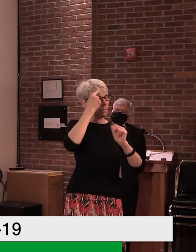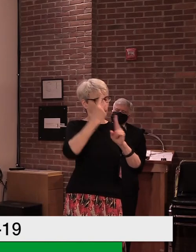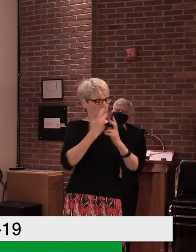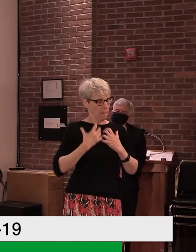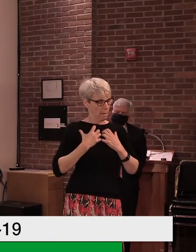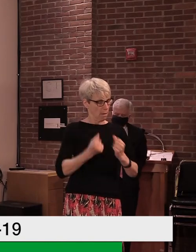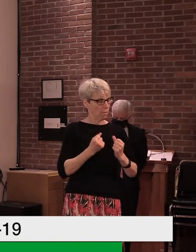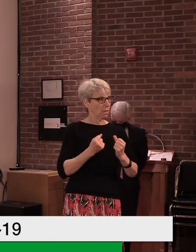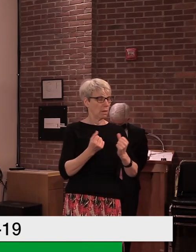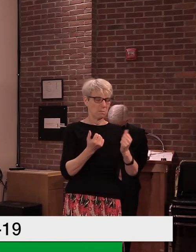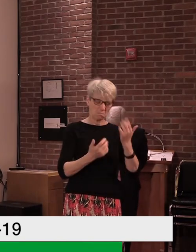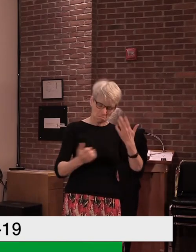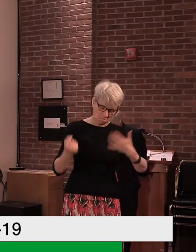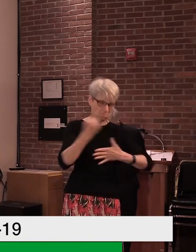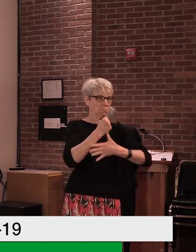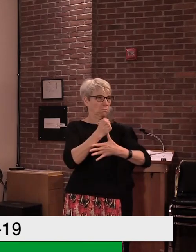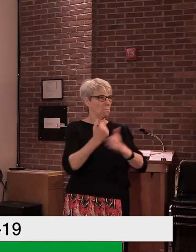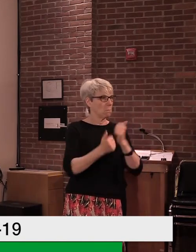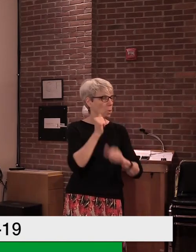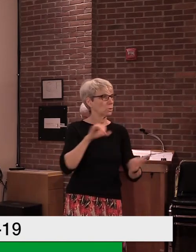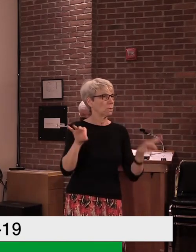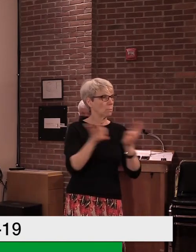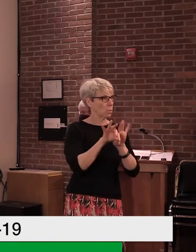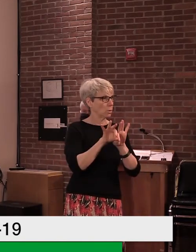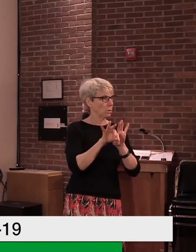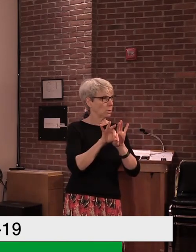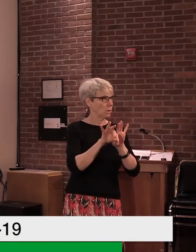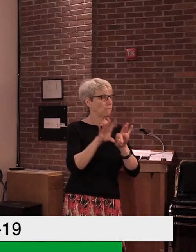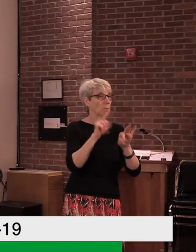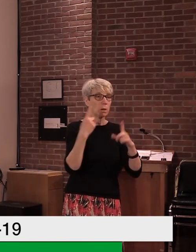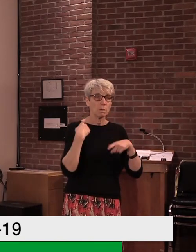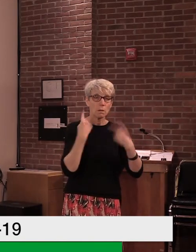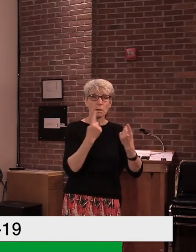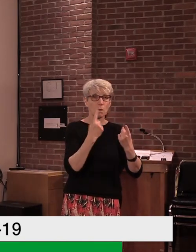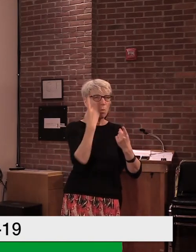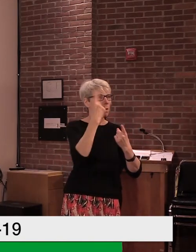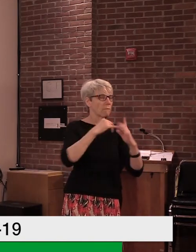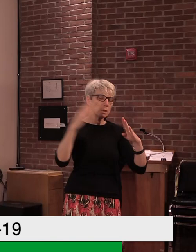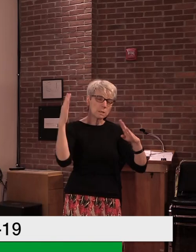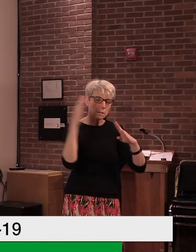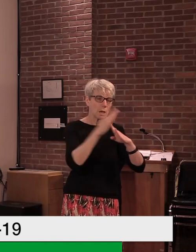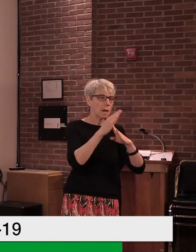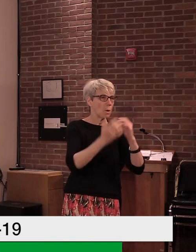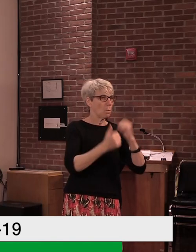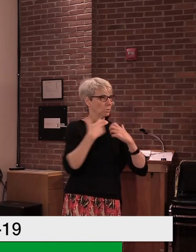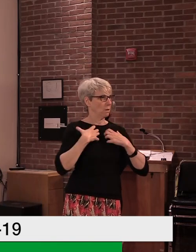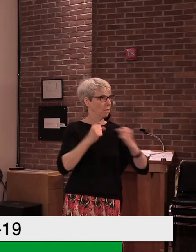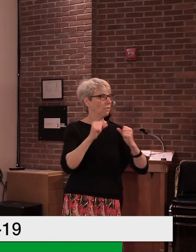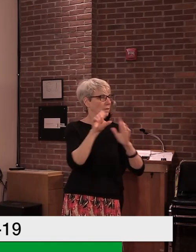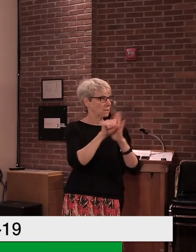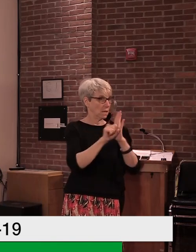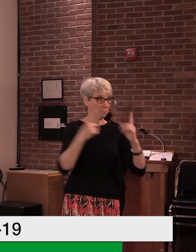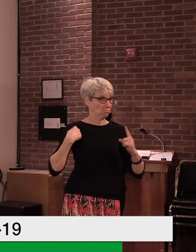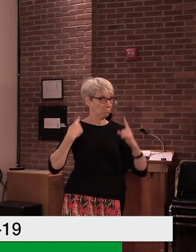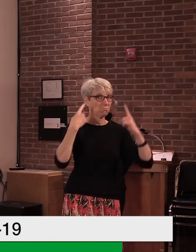as evidenced by our frequent rankings in the top states for healthiest state, often